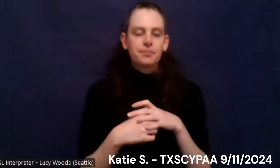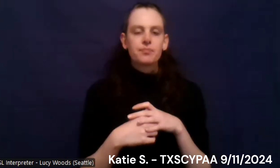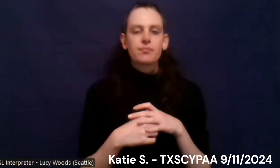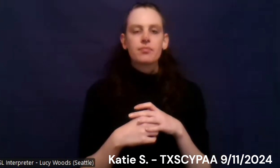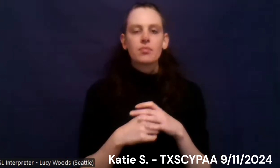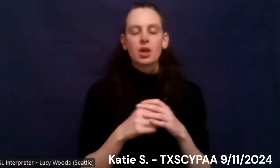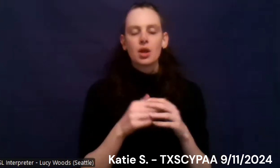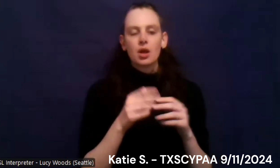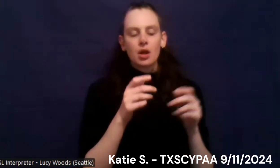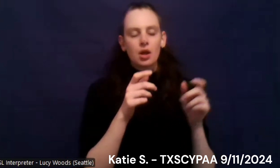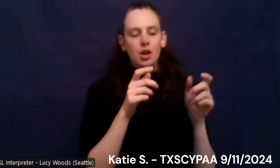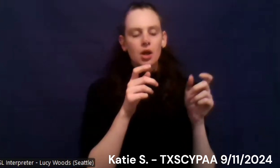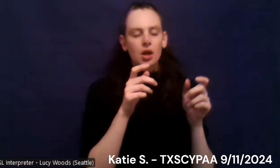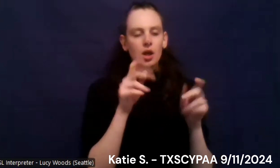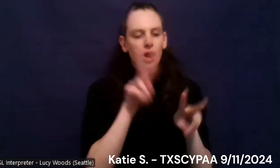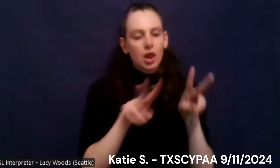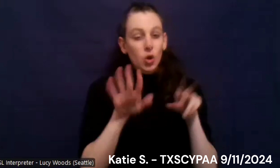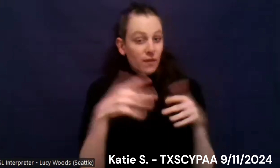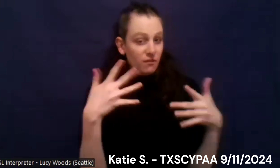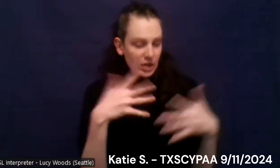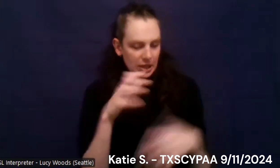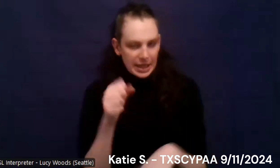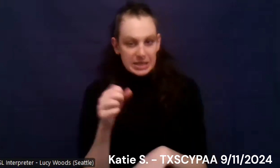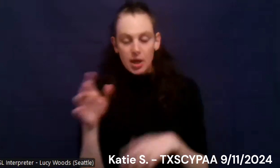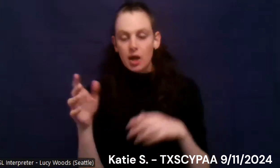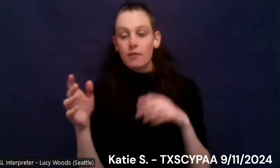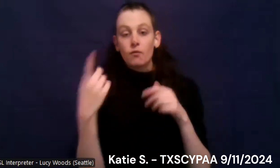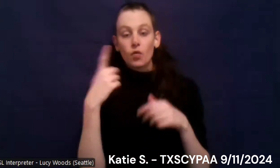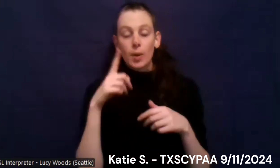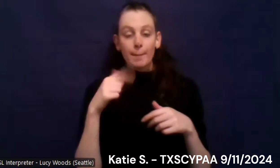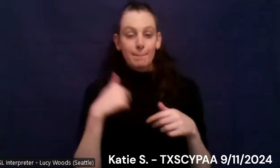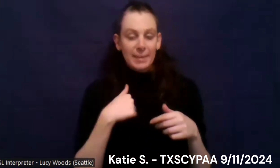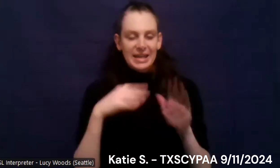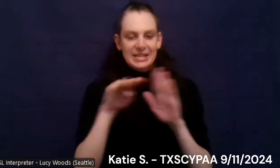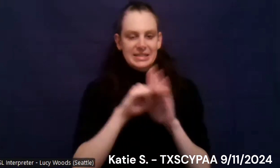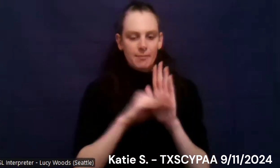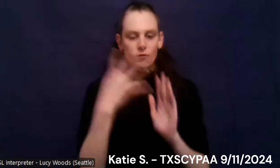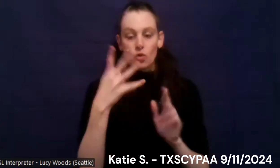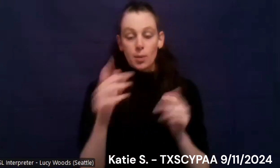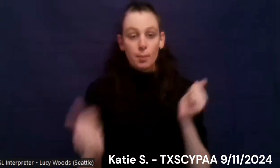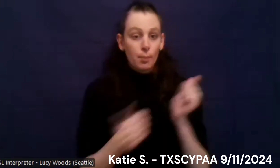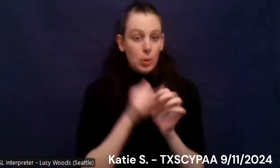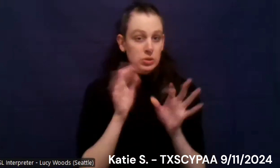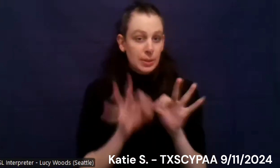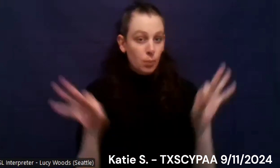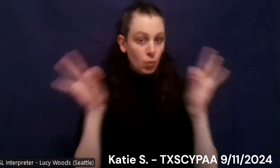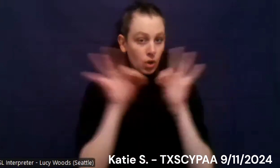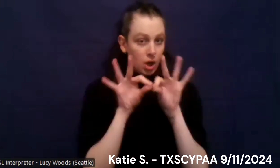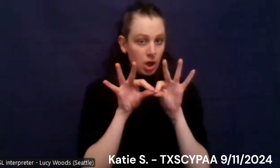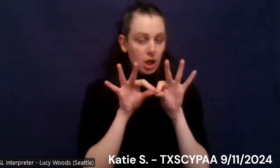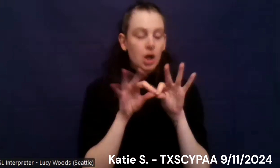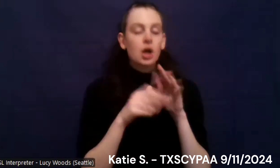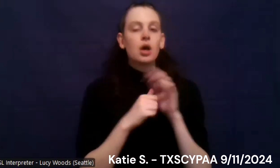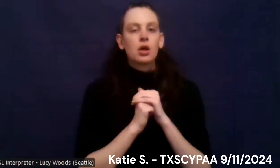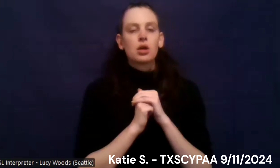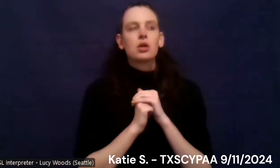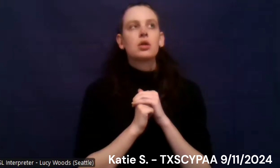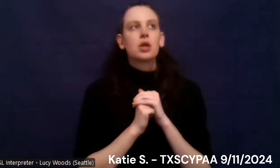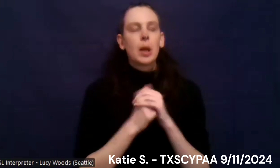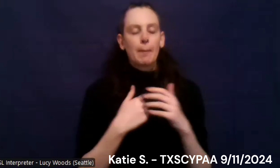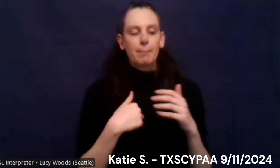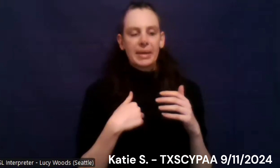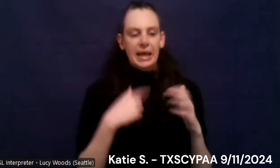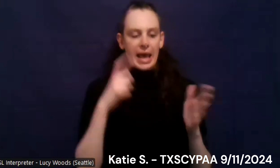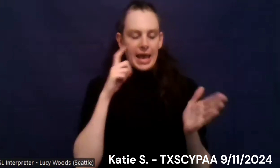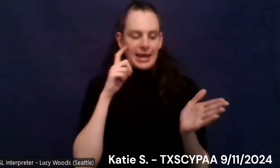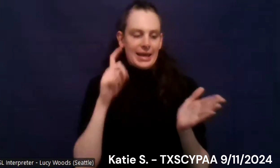the biggest thing that step four did for me was I needed to be able to like, I needed to be able to identify my